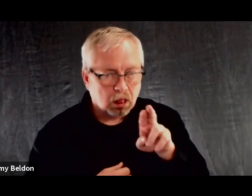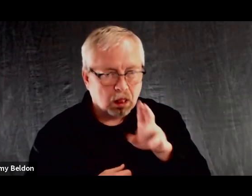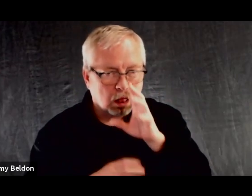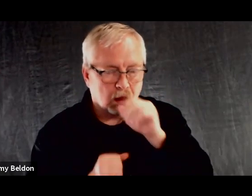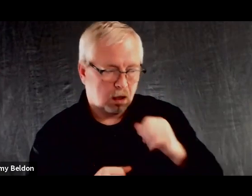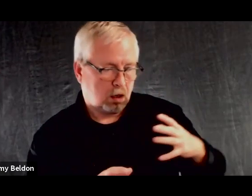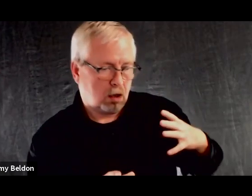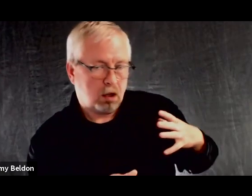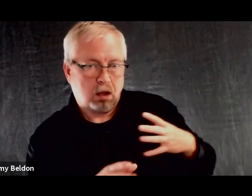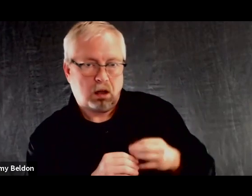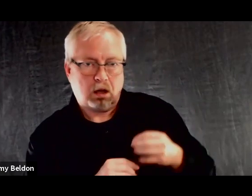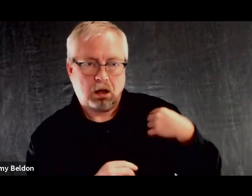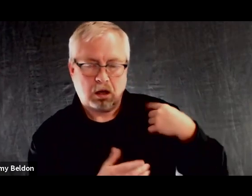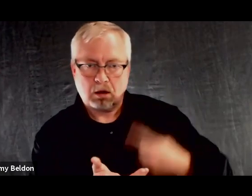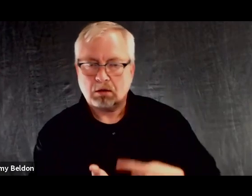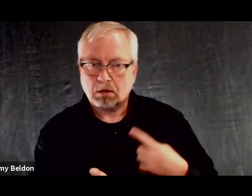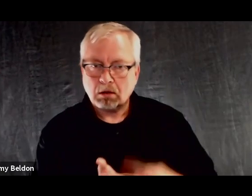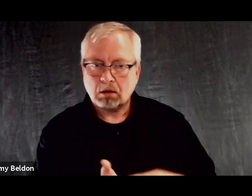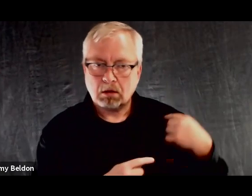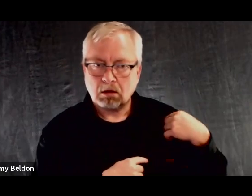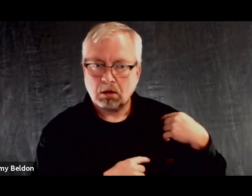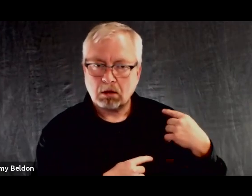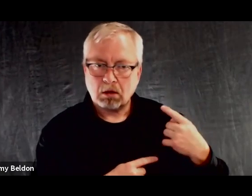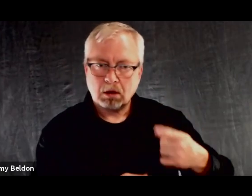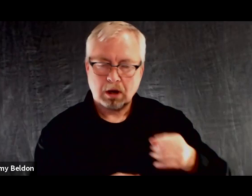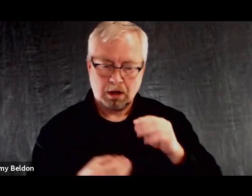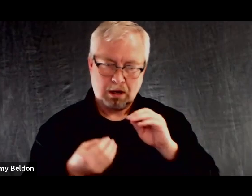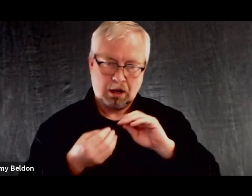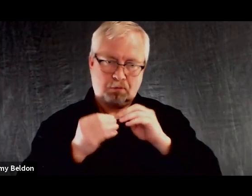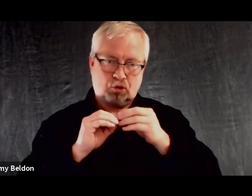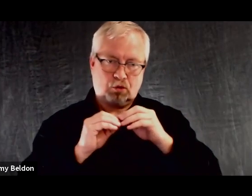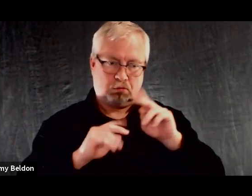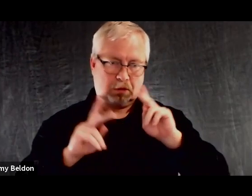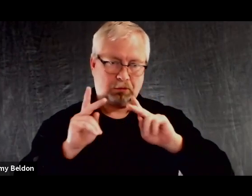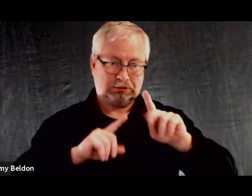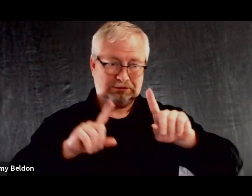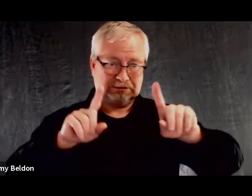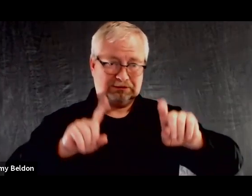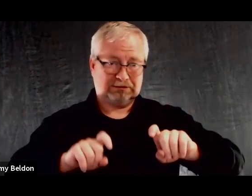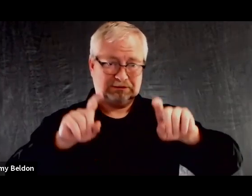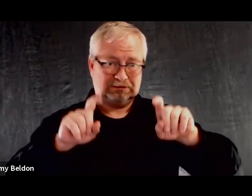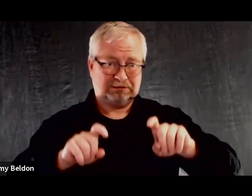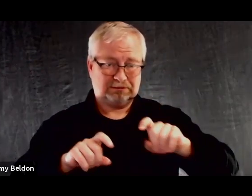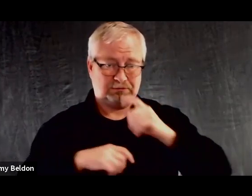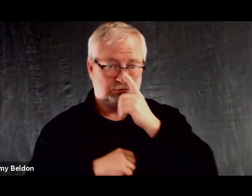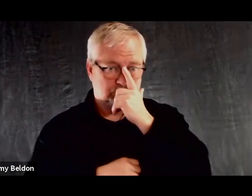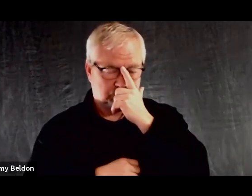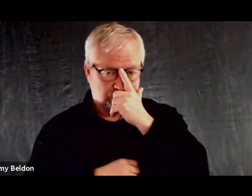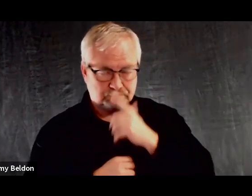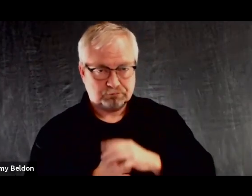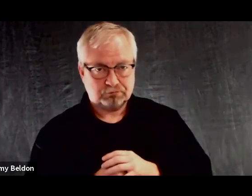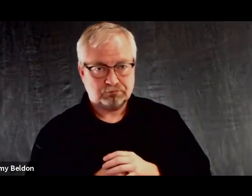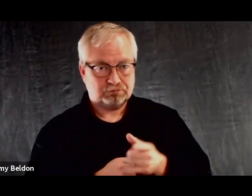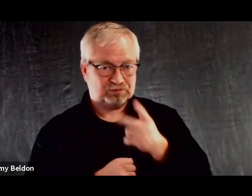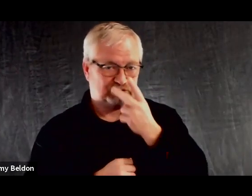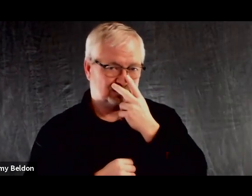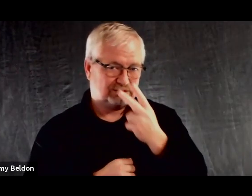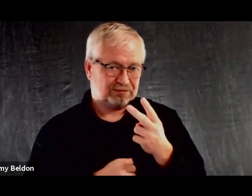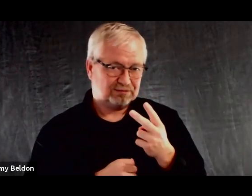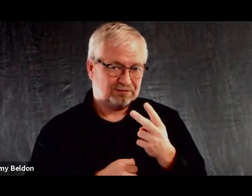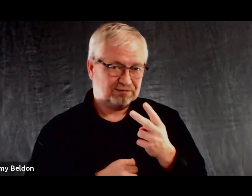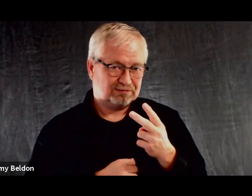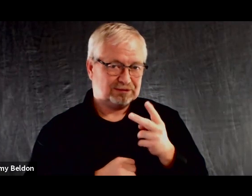the number of people that have been tested, and you look at the the overall test compared to the positive results,